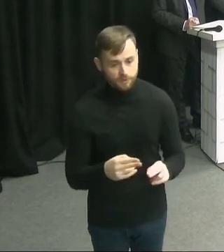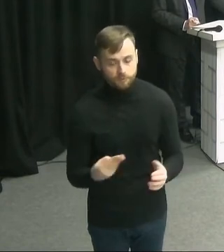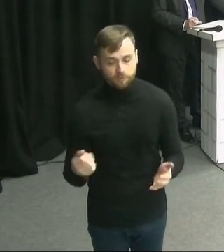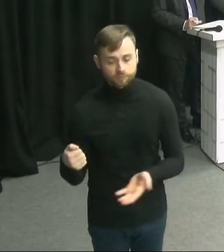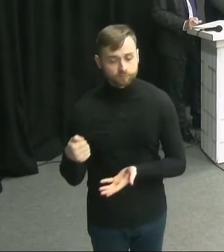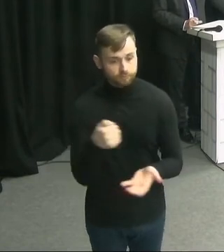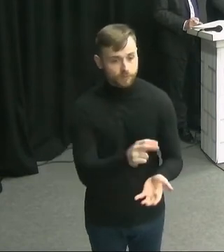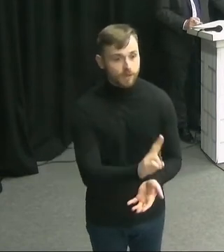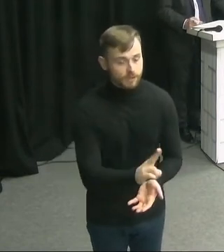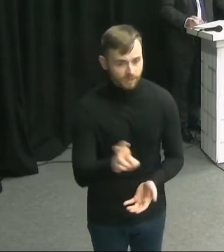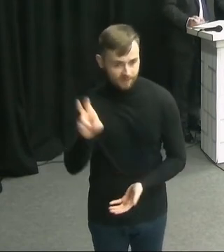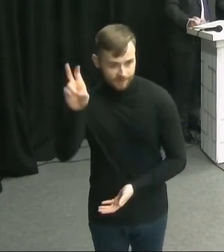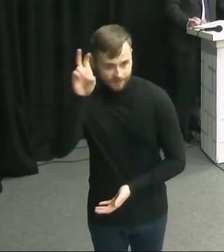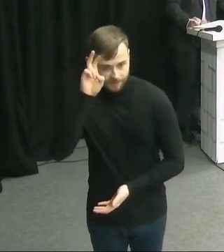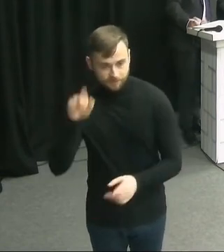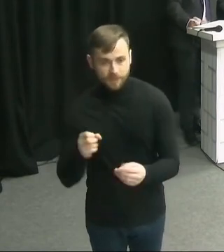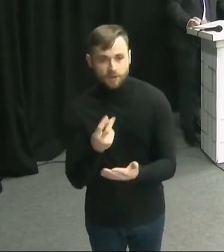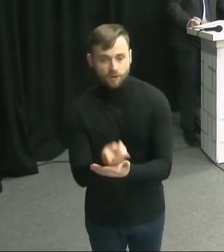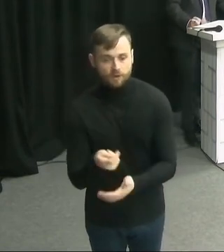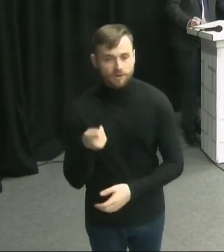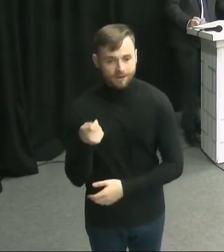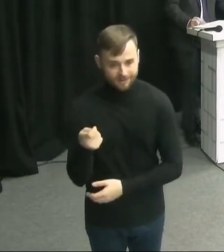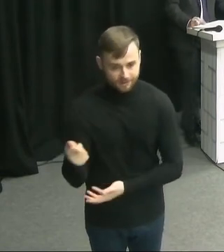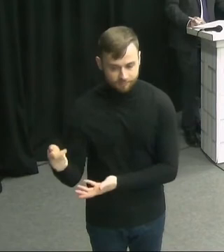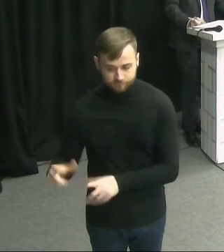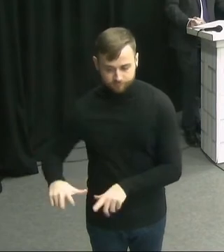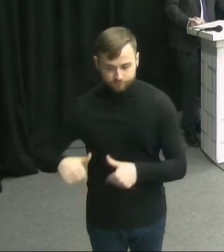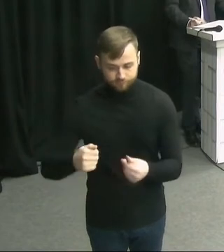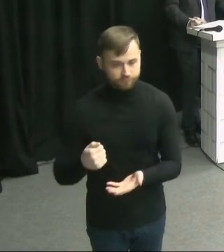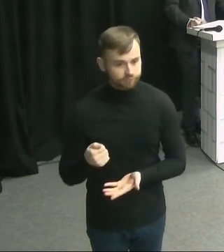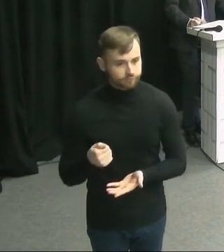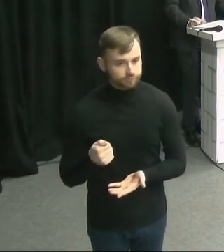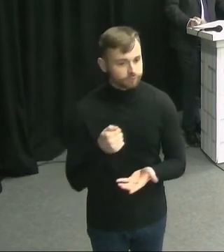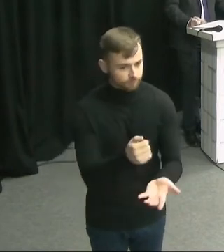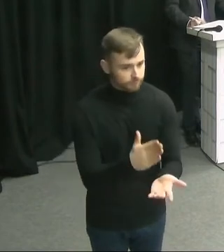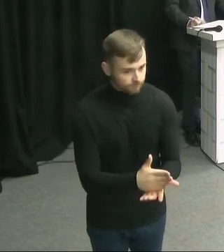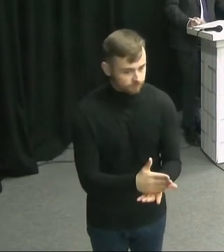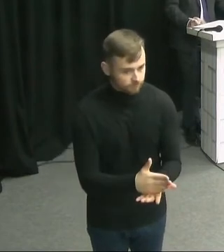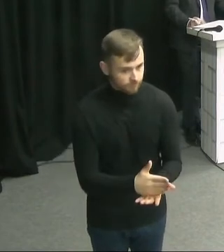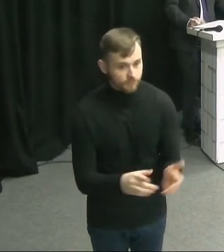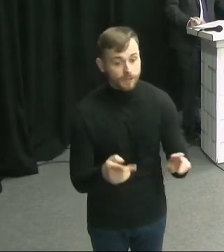provided, but we're unable to provide psychotherapy free of charge. We cannot do that. This is,